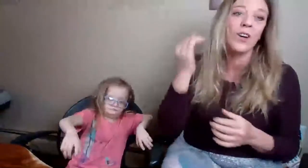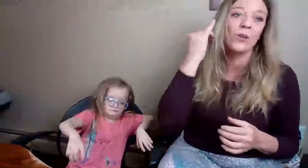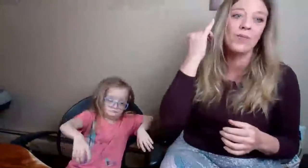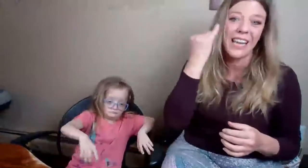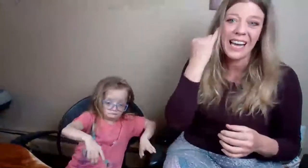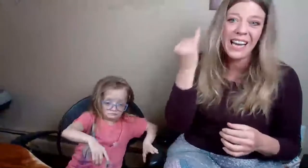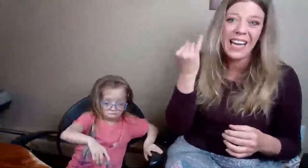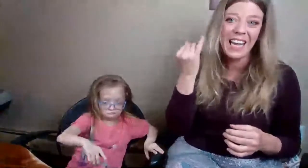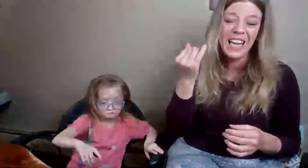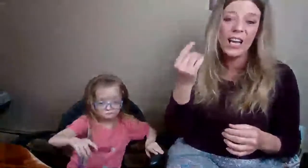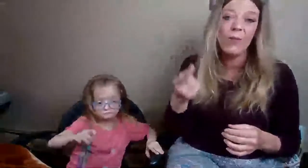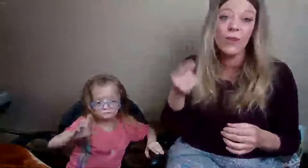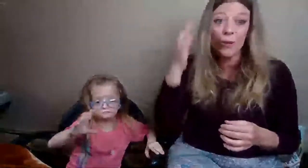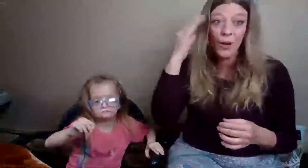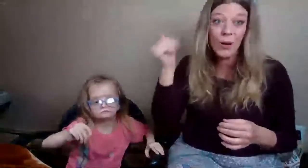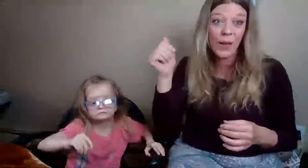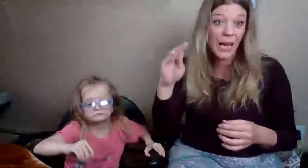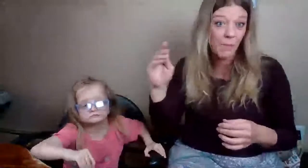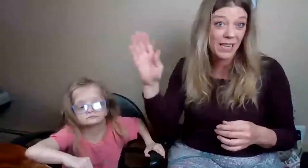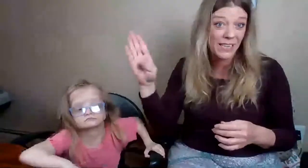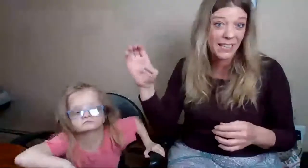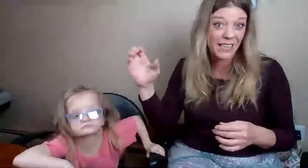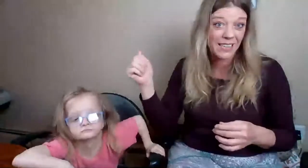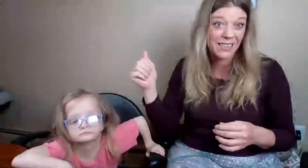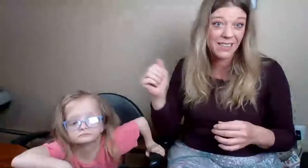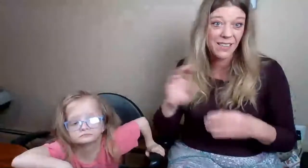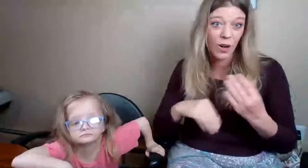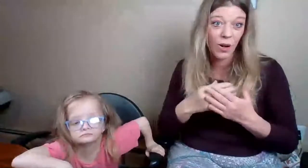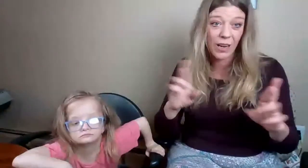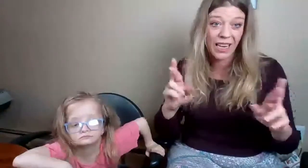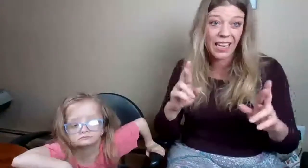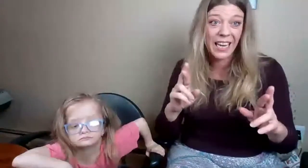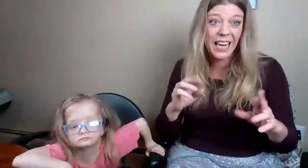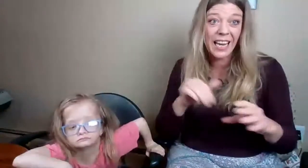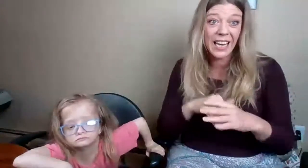So, if you know the ABCs already in